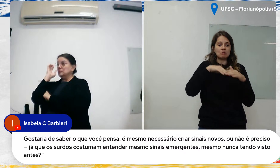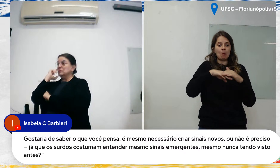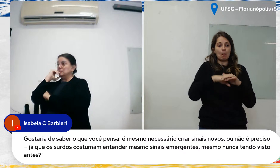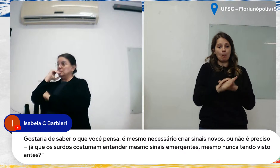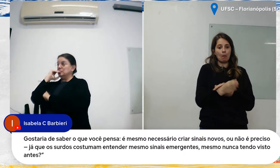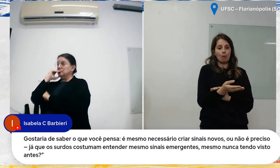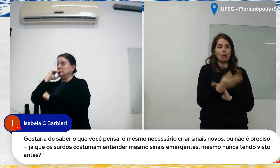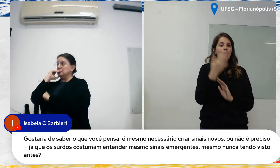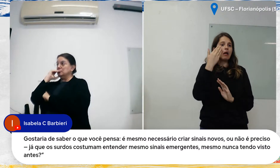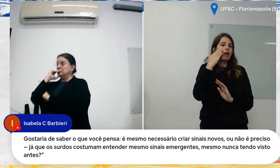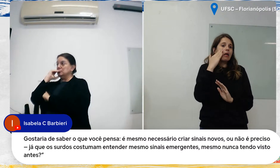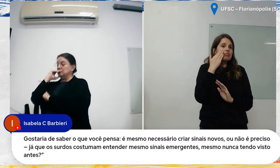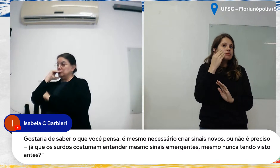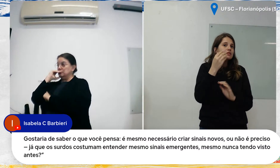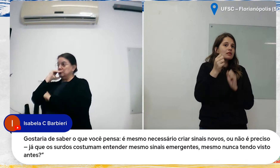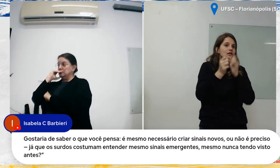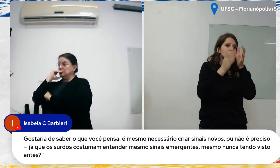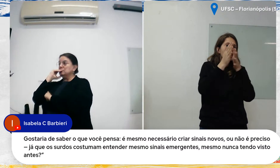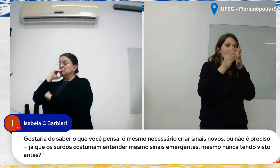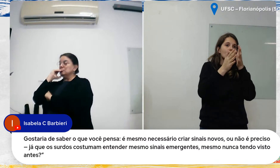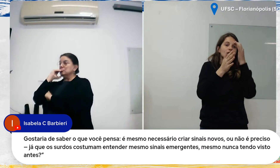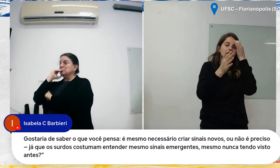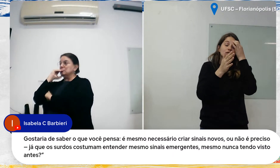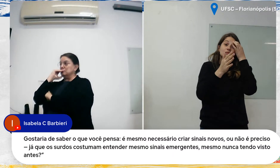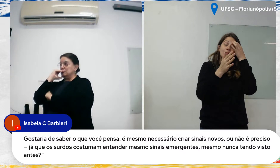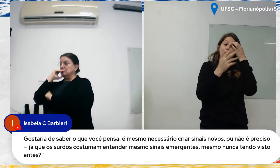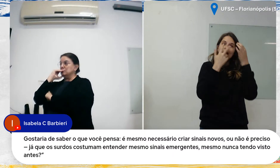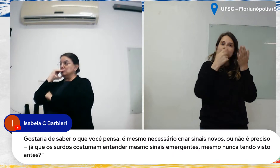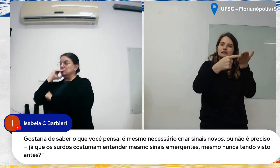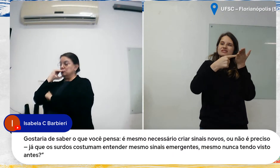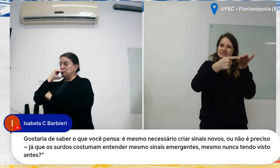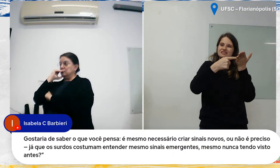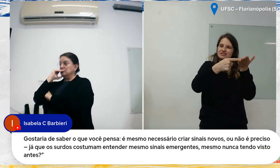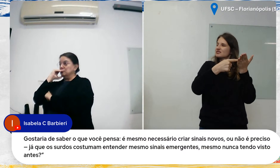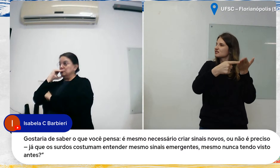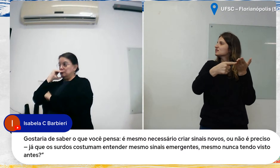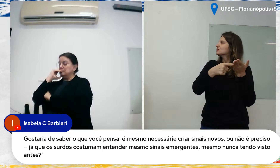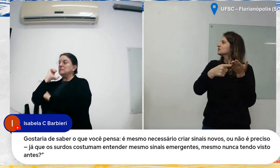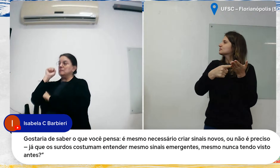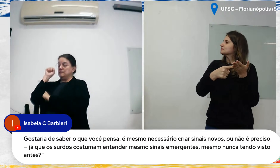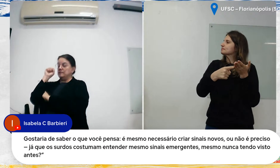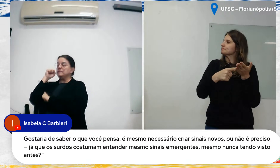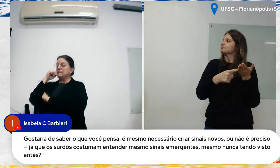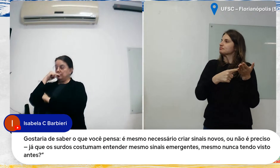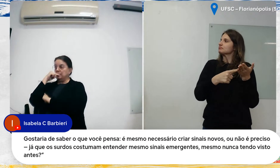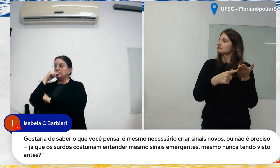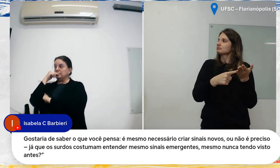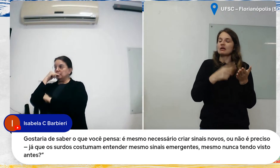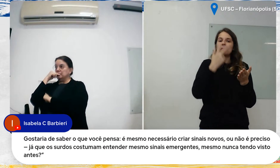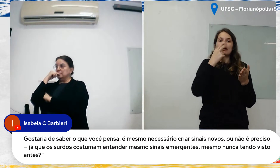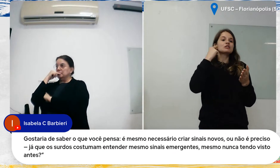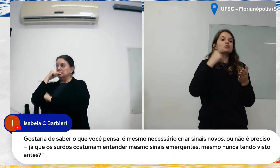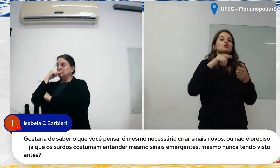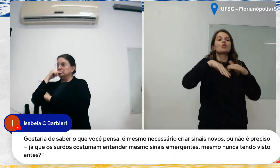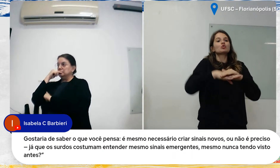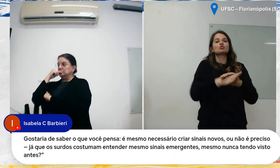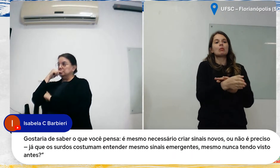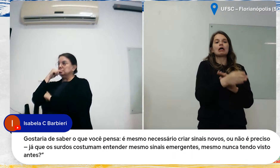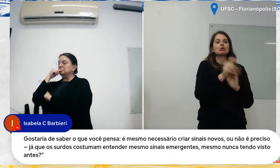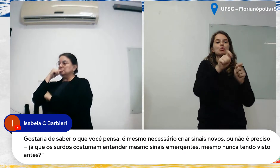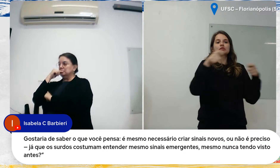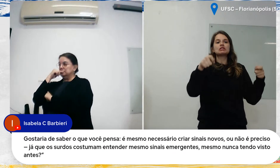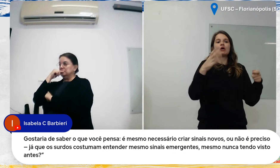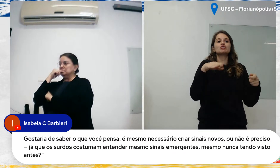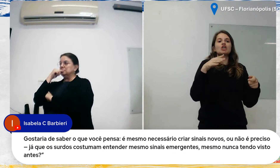of understanding signs as they're used, as they're created, she calls it emergent signs, even though they've not seen them